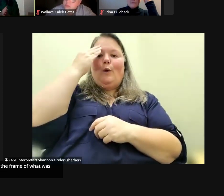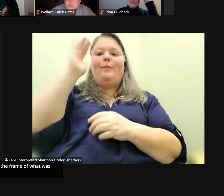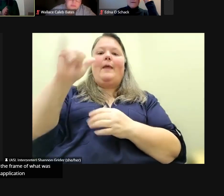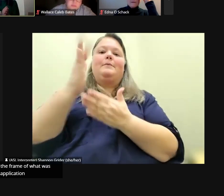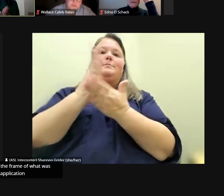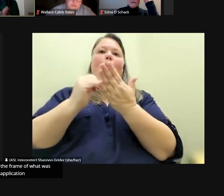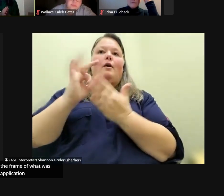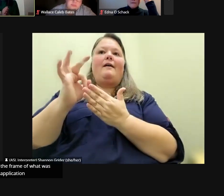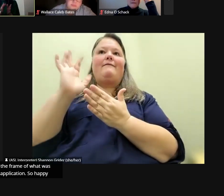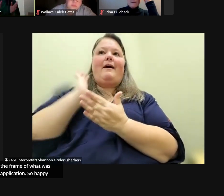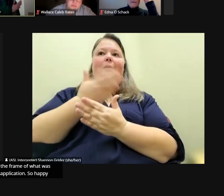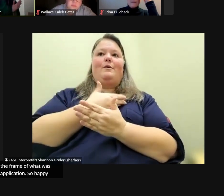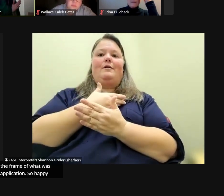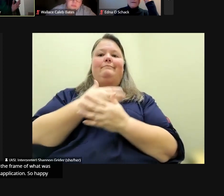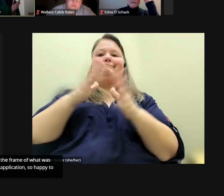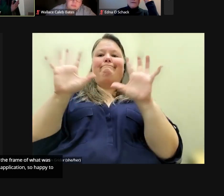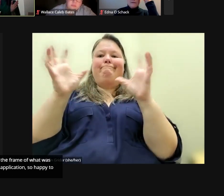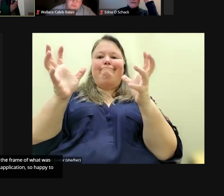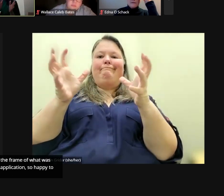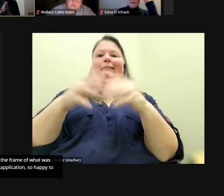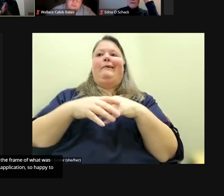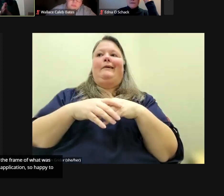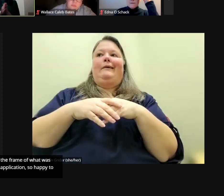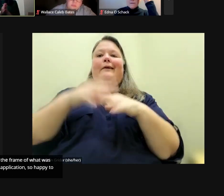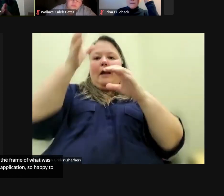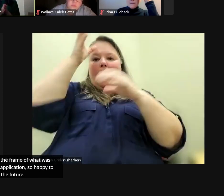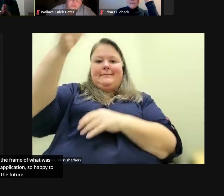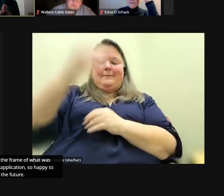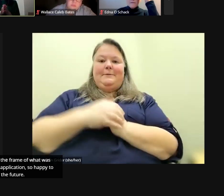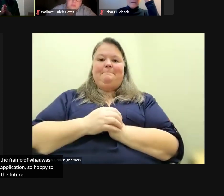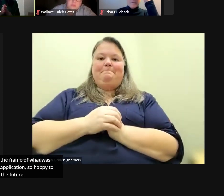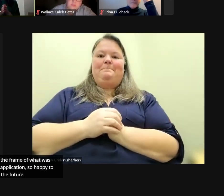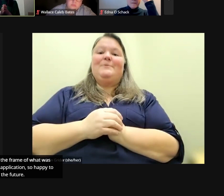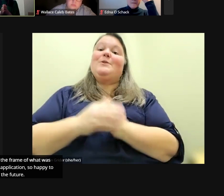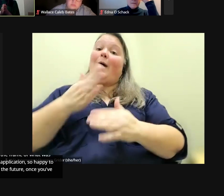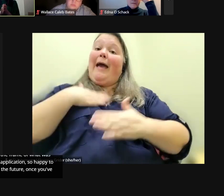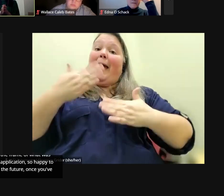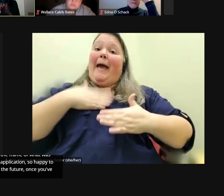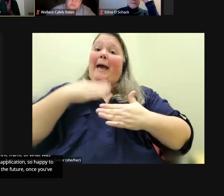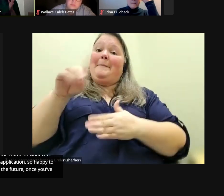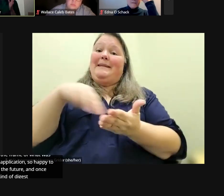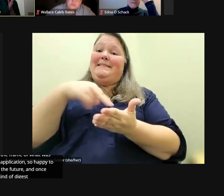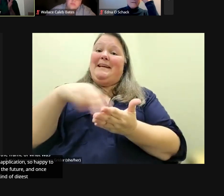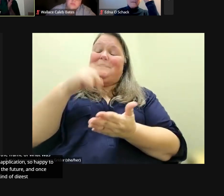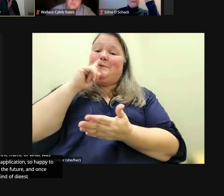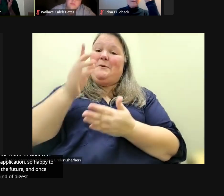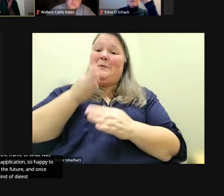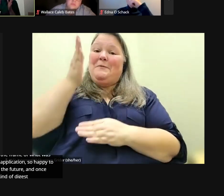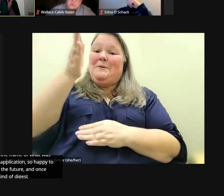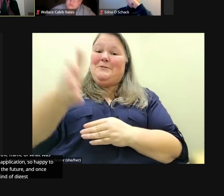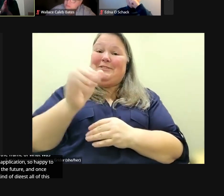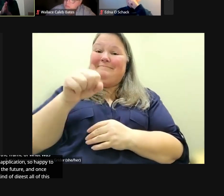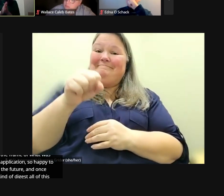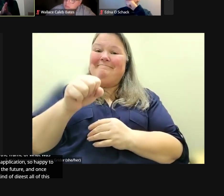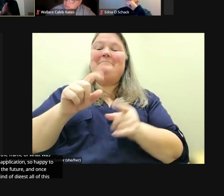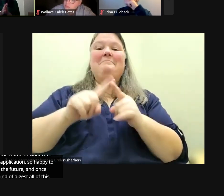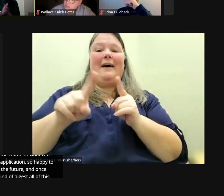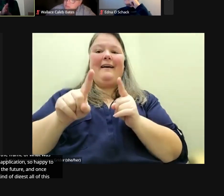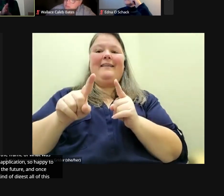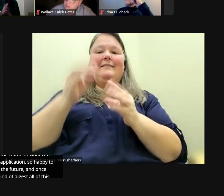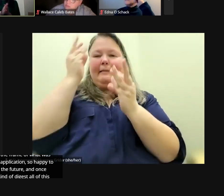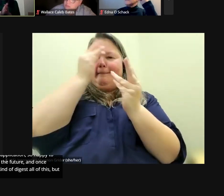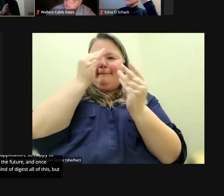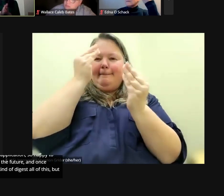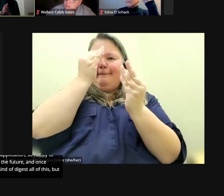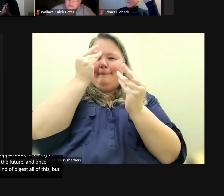answer any questions in the future once you've had a chance to kind of digest all of this. But I think with that,